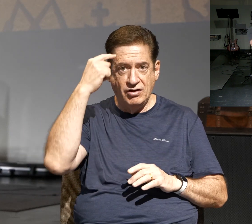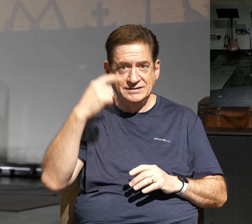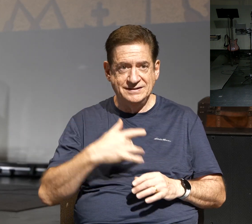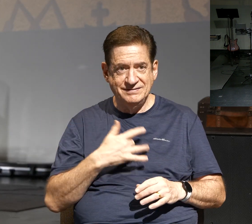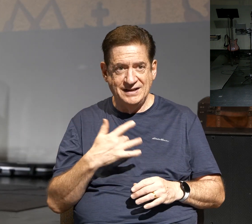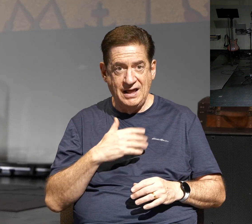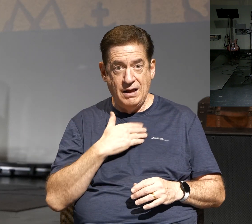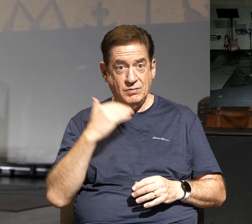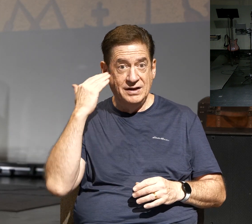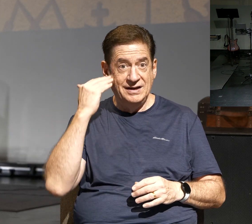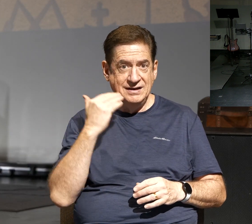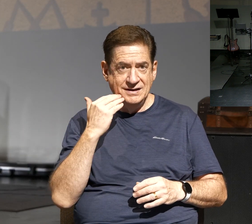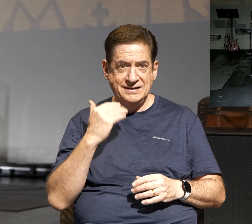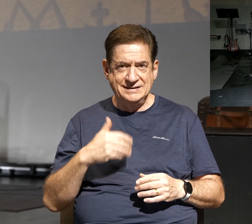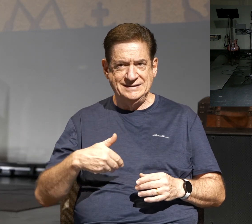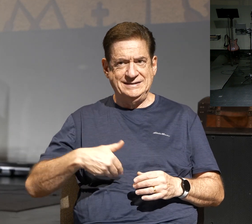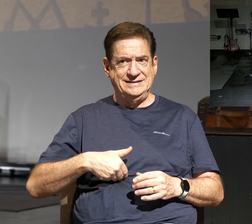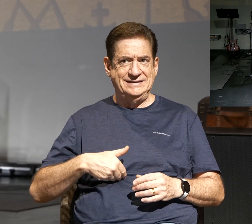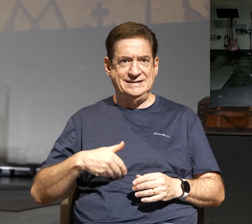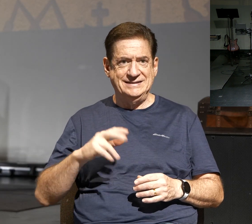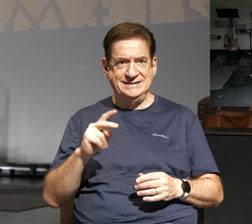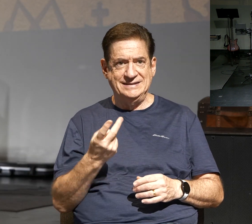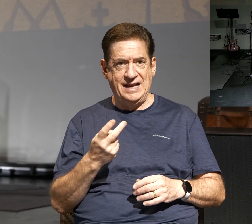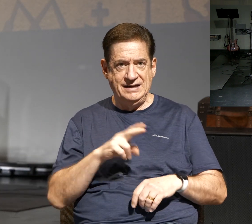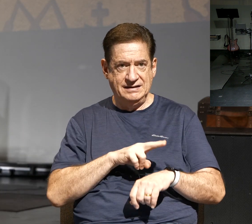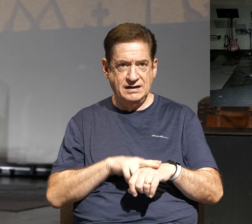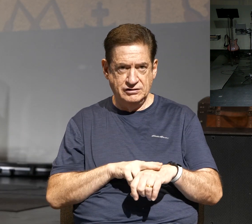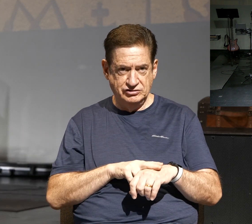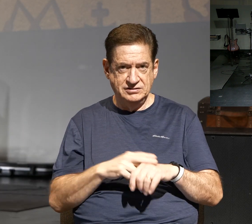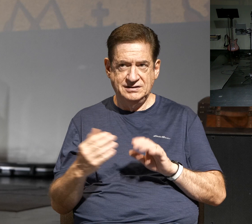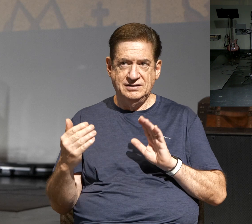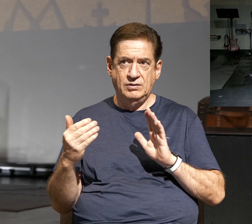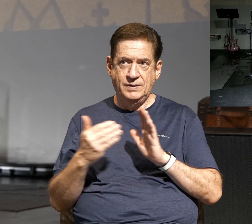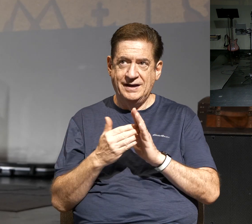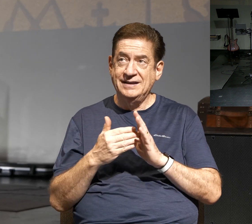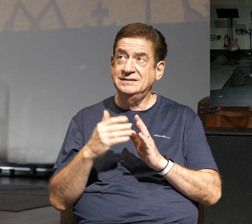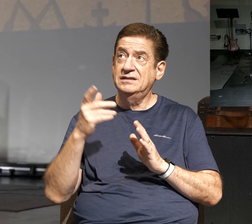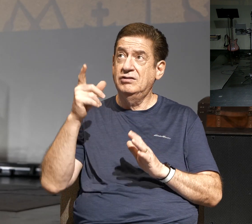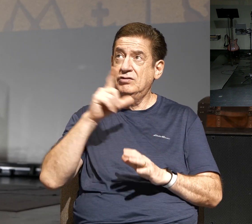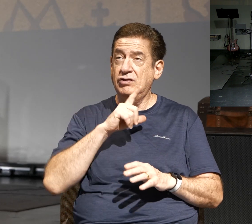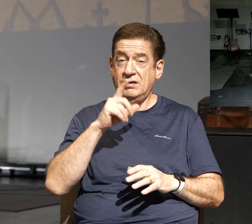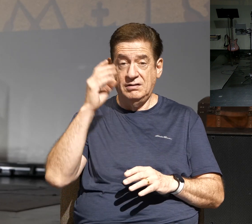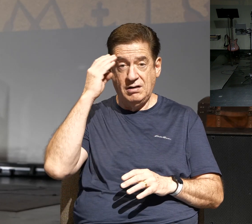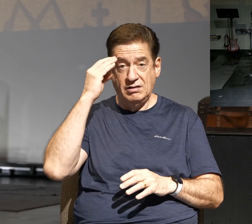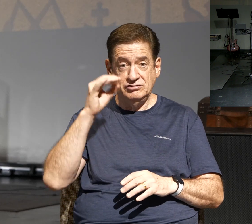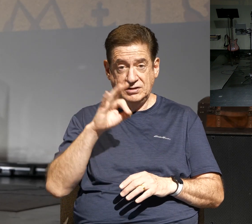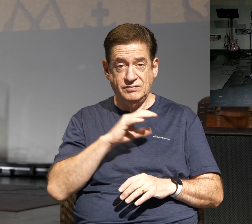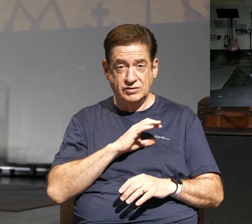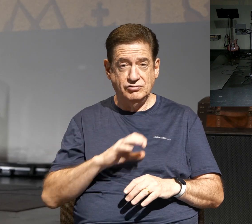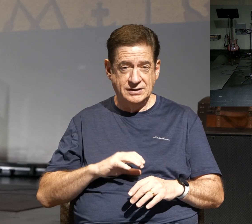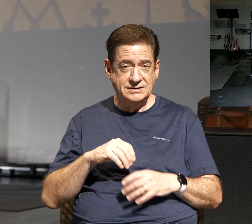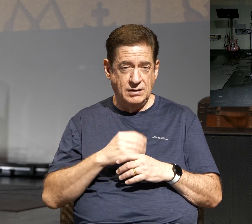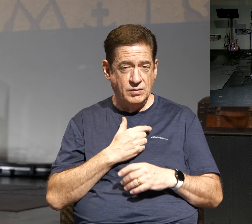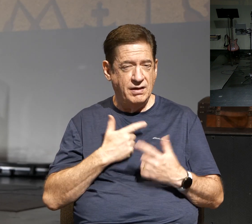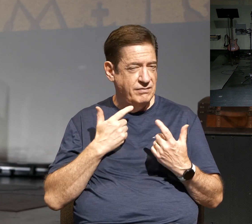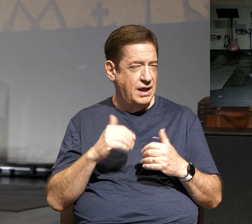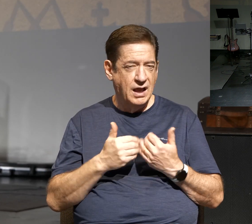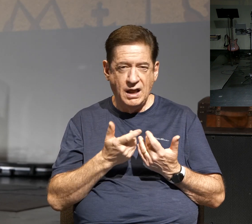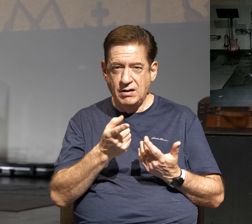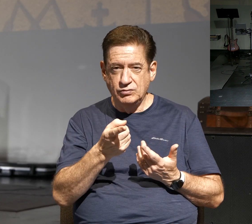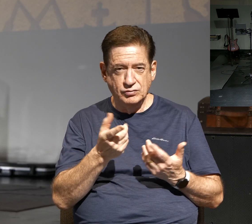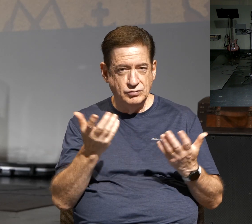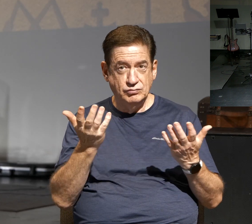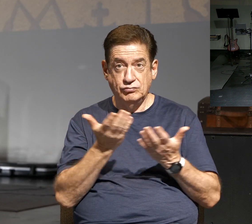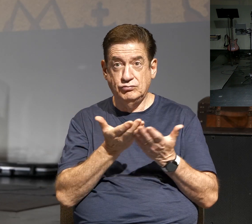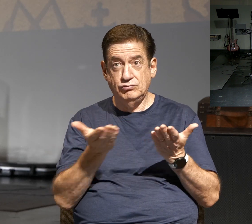head that become instinct and second nature that go against the knowledge of Christ in our life. So how do you bring those